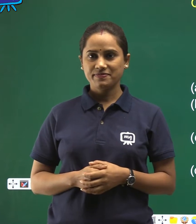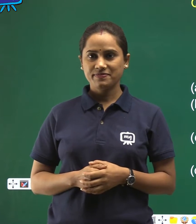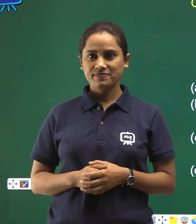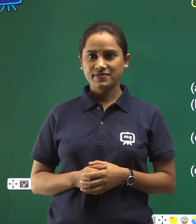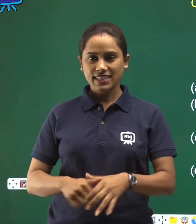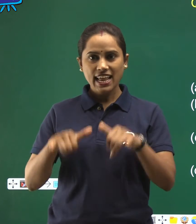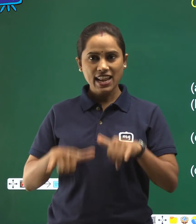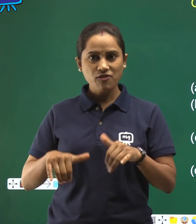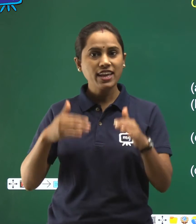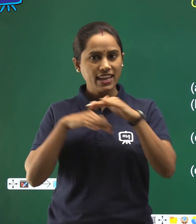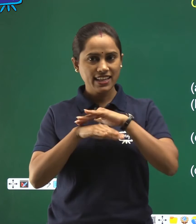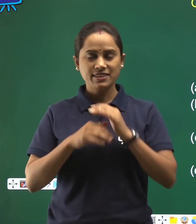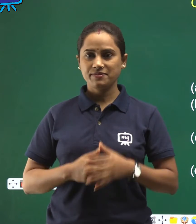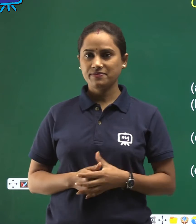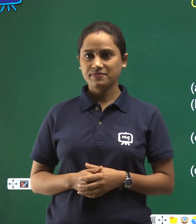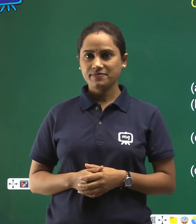living in